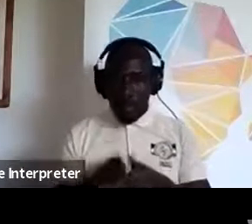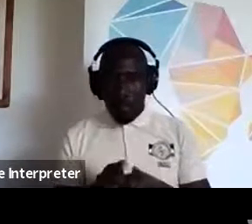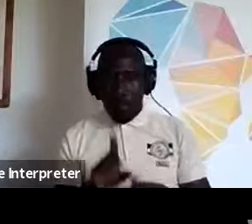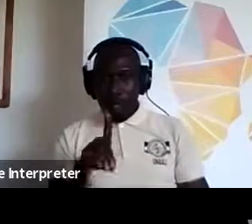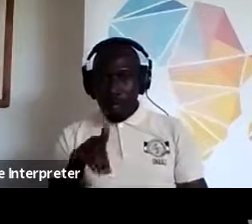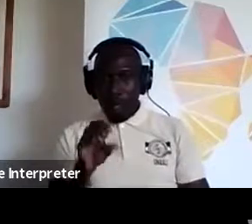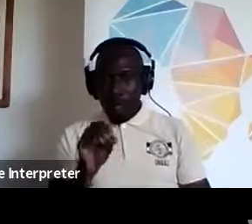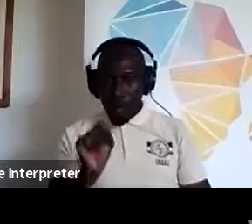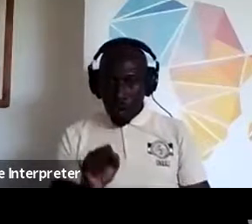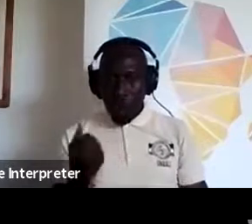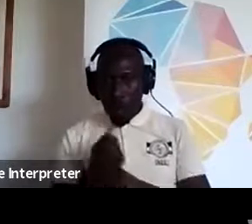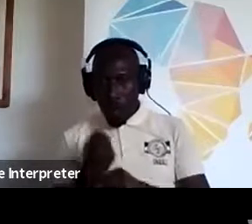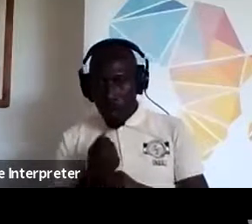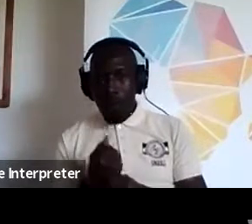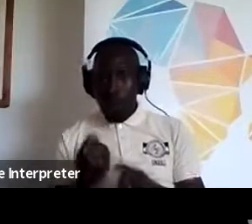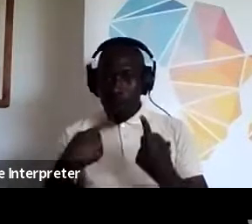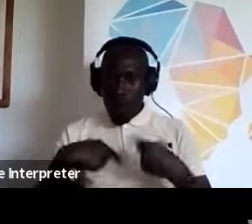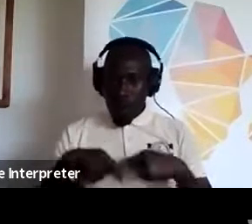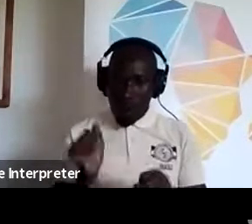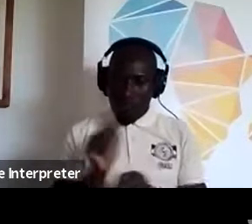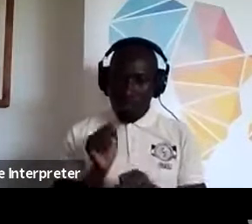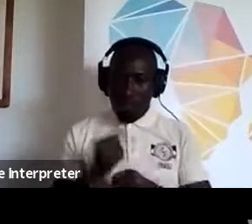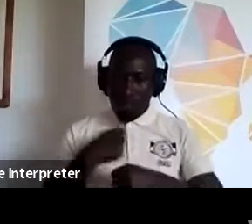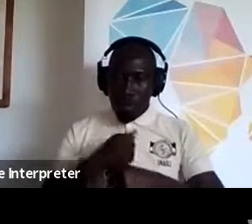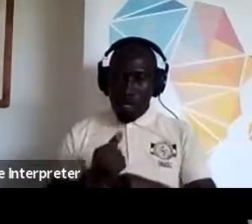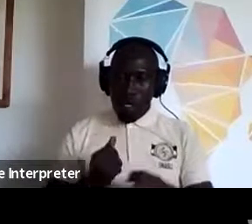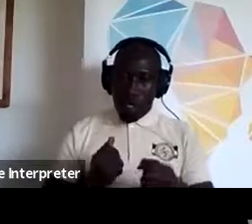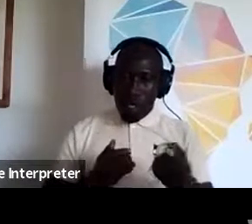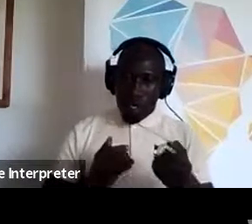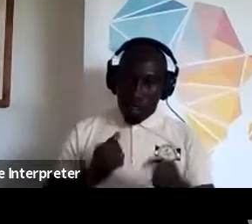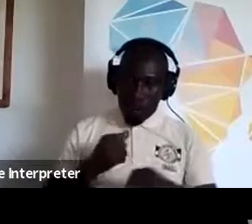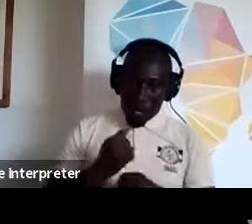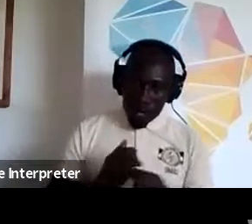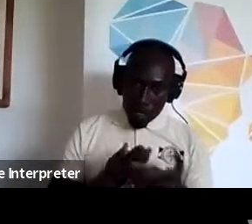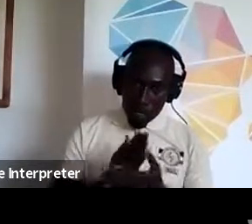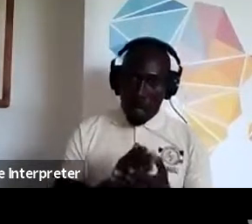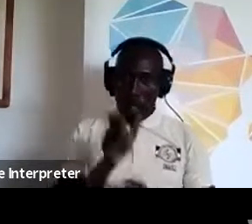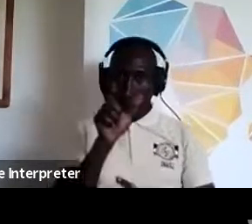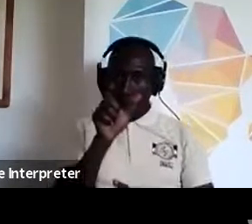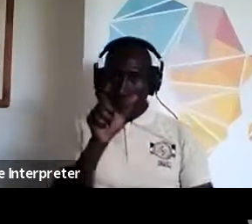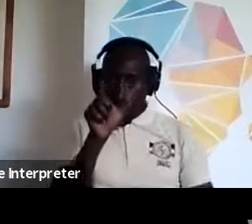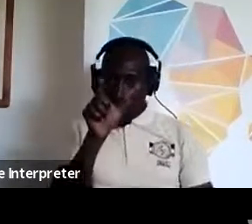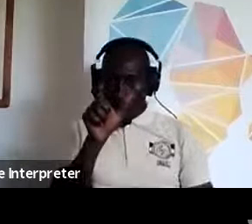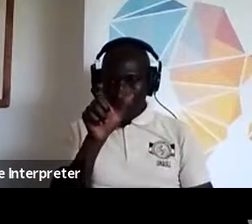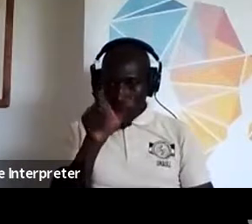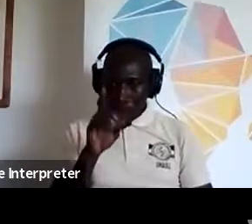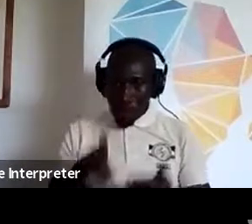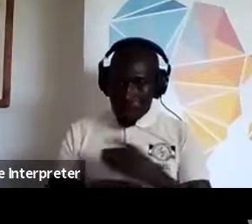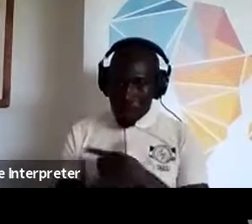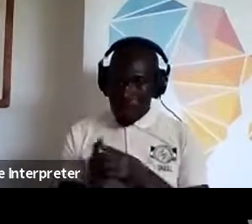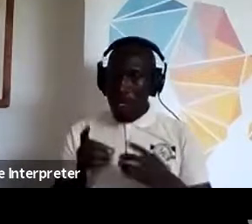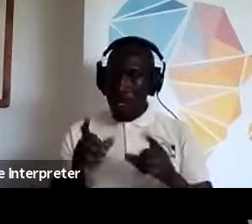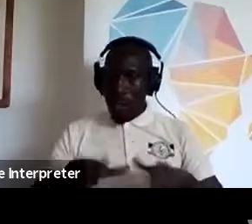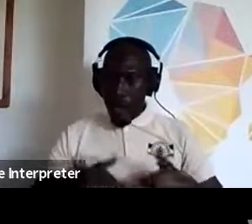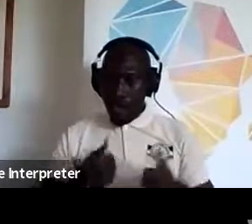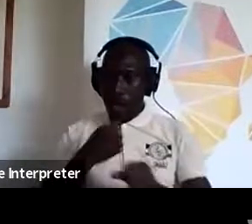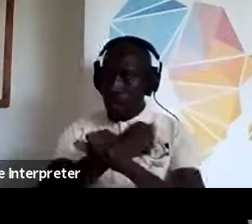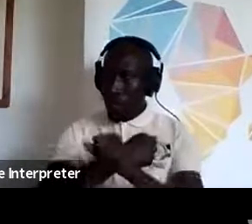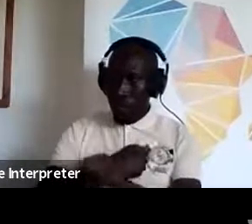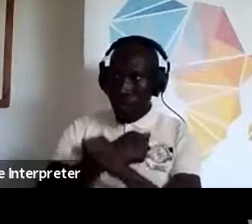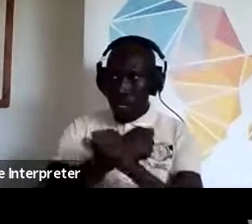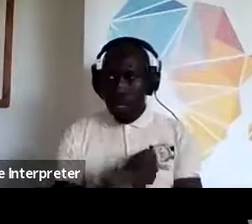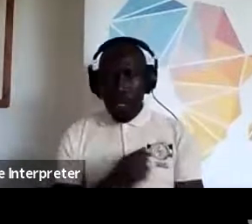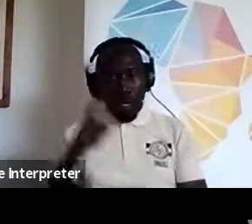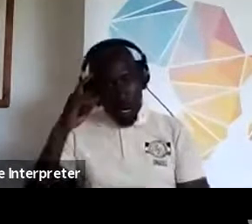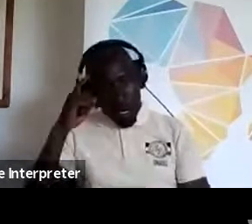are doing, all work towards ensuring that the rights of persons with disability are protected and promoted. I